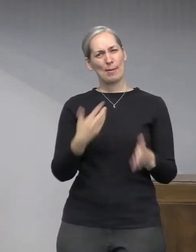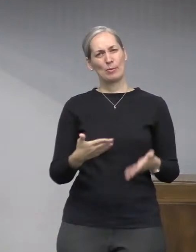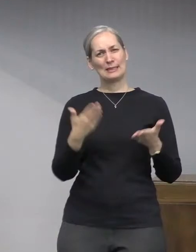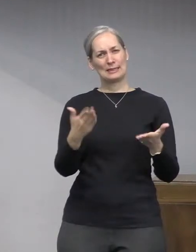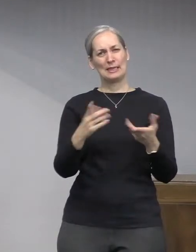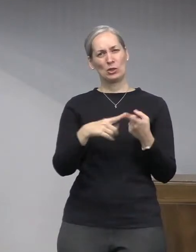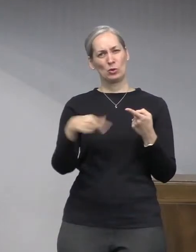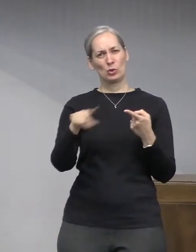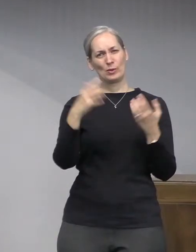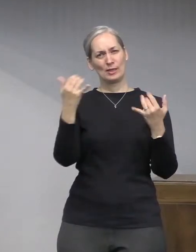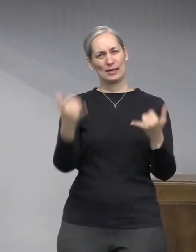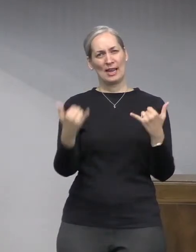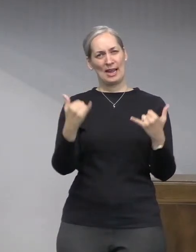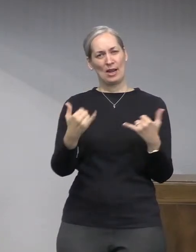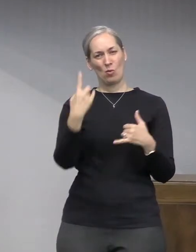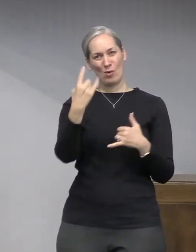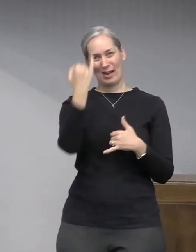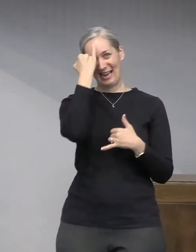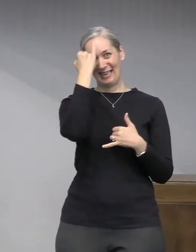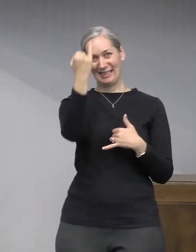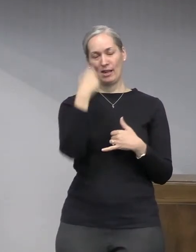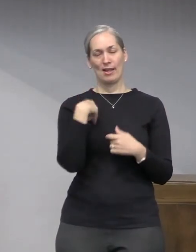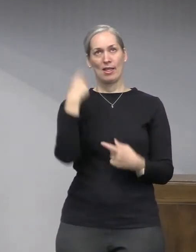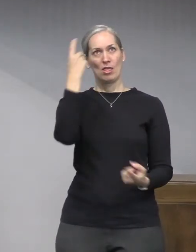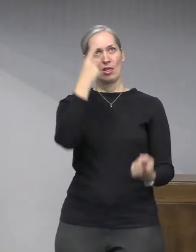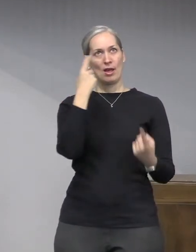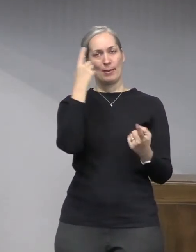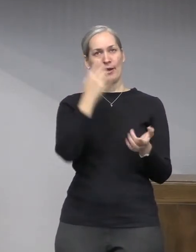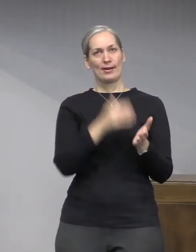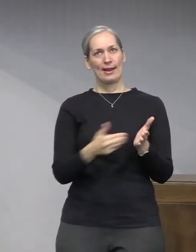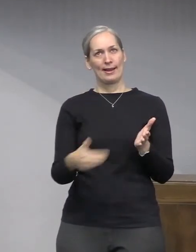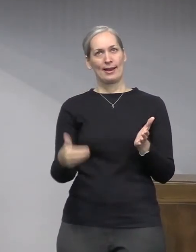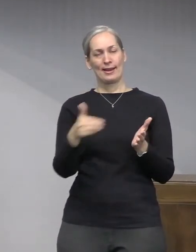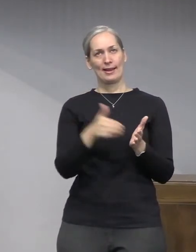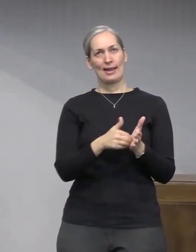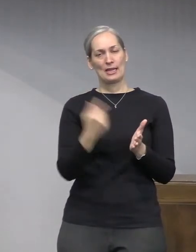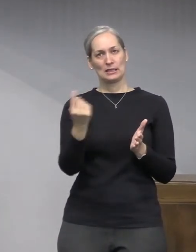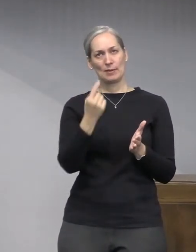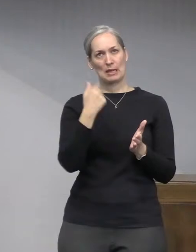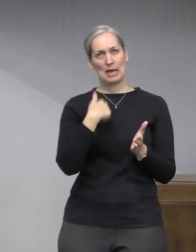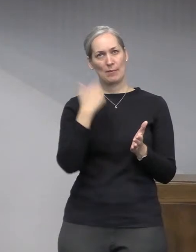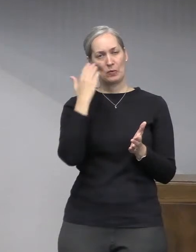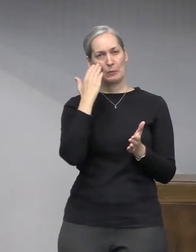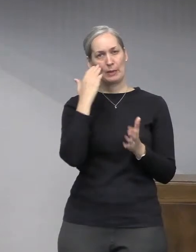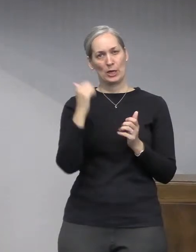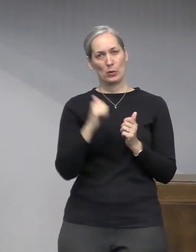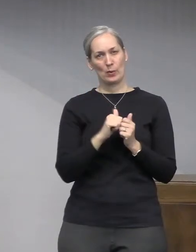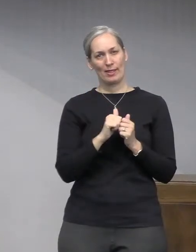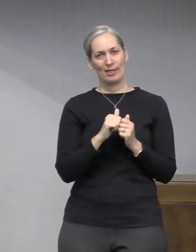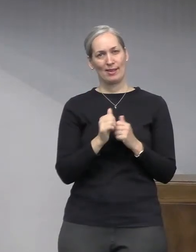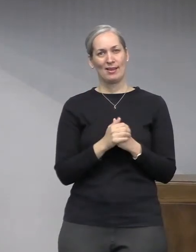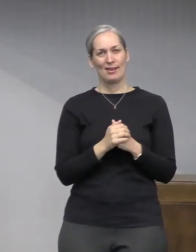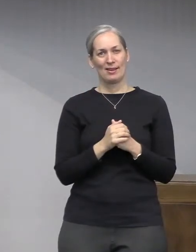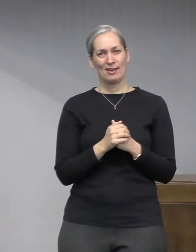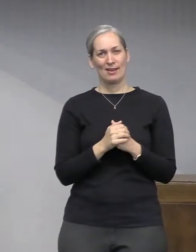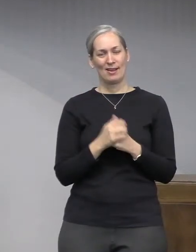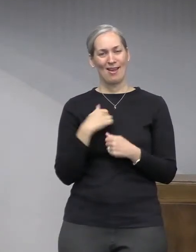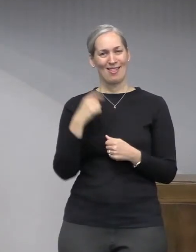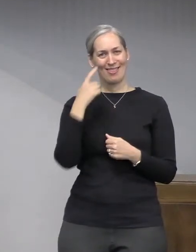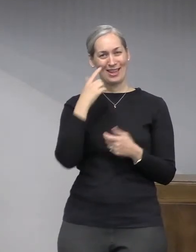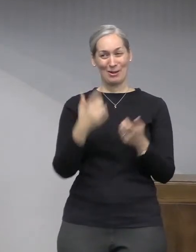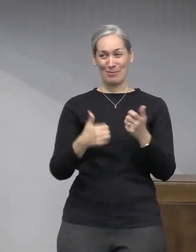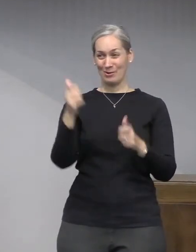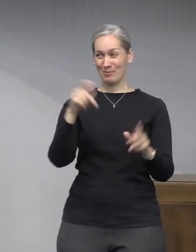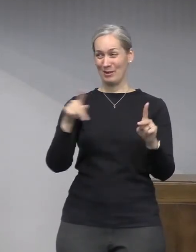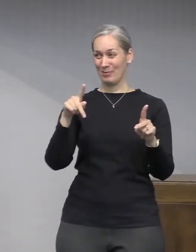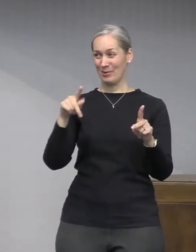to you today, an image kept coming back in my mind of something that I'm familiar with, and I think most in